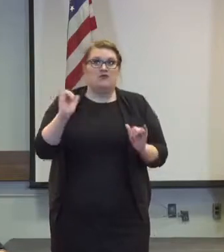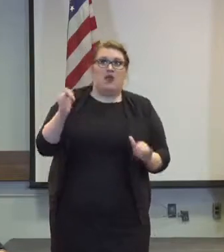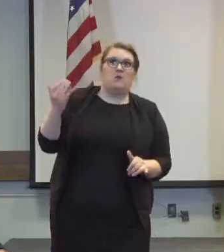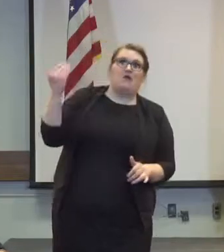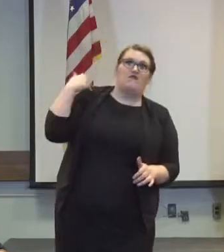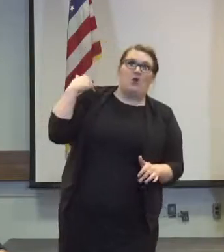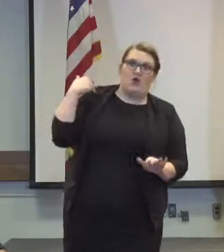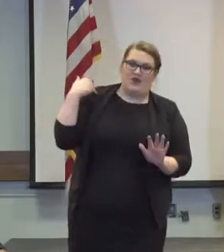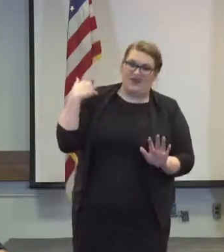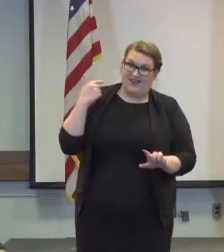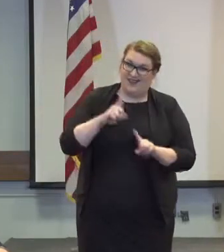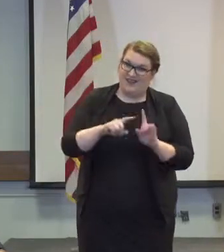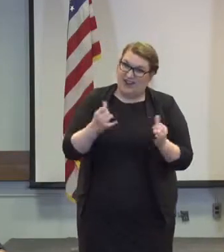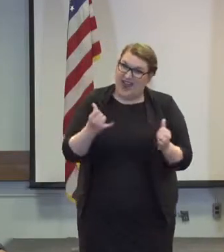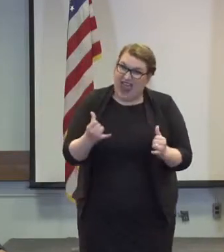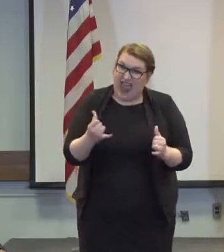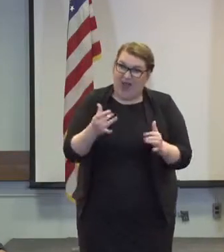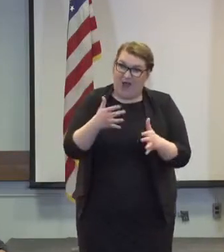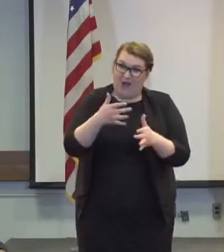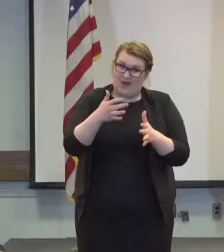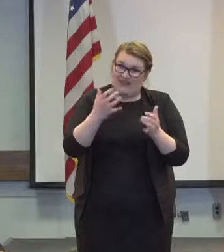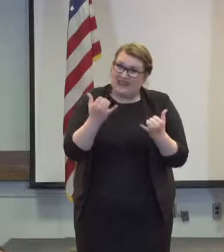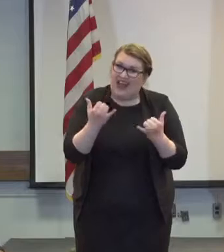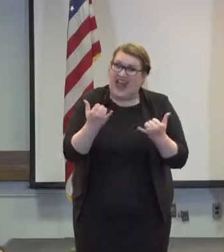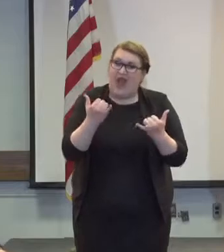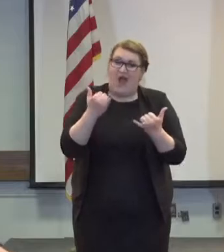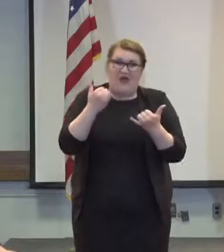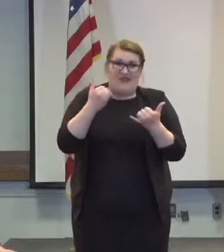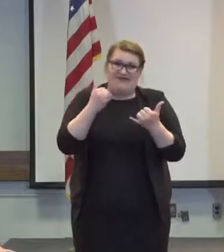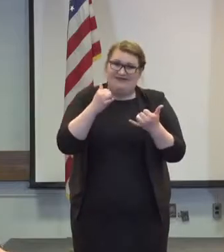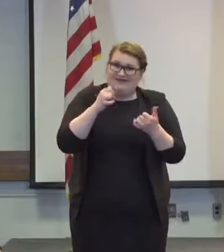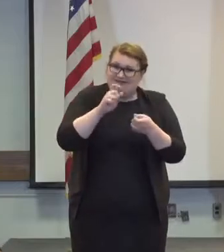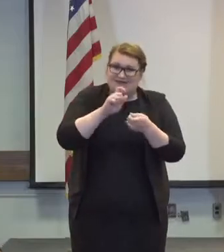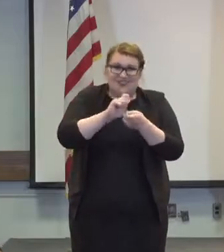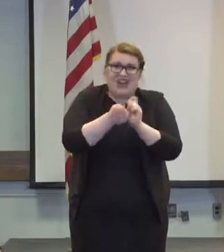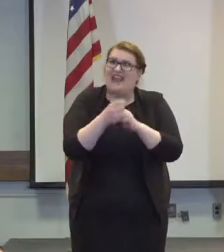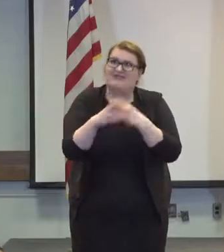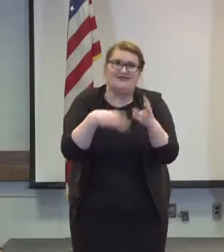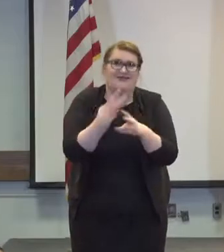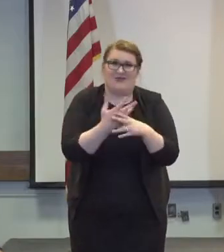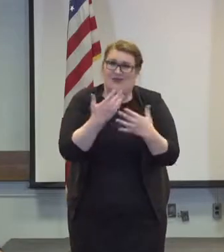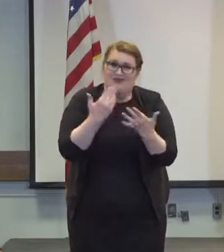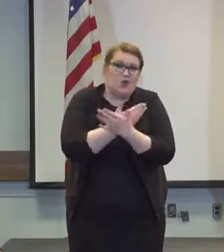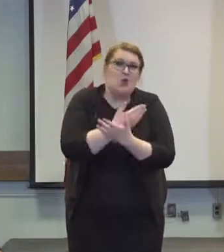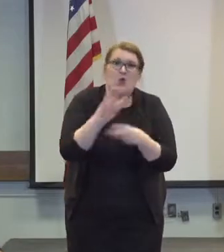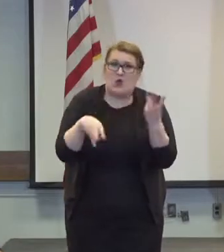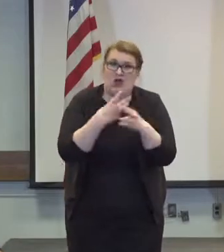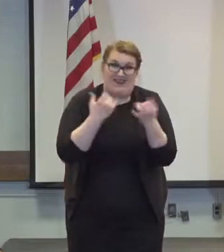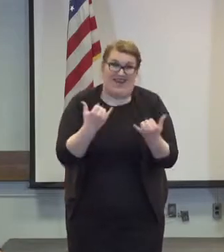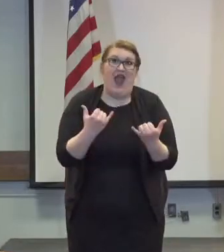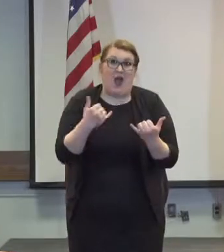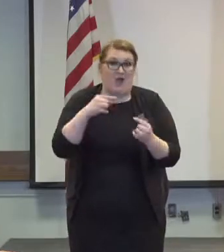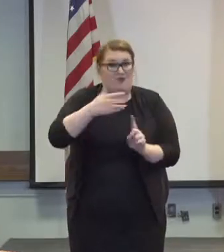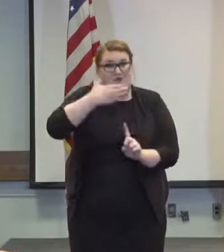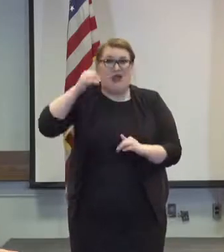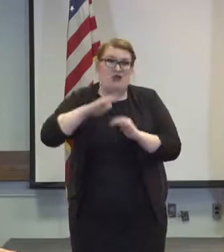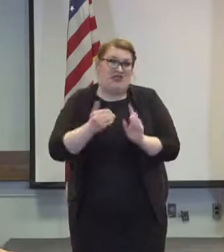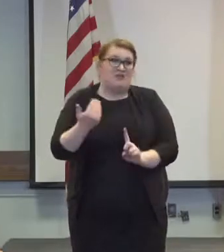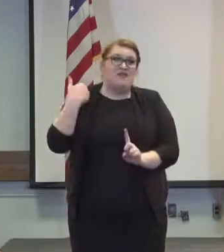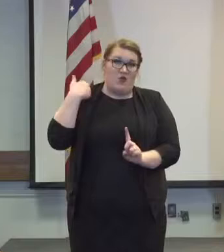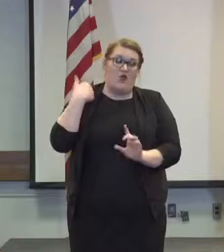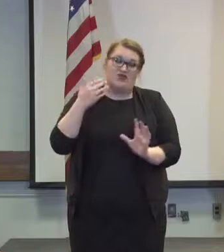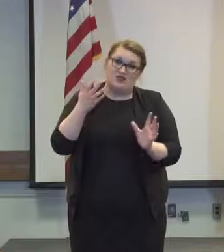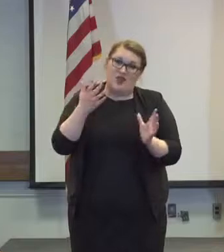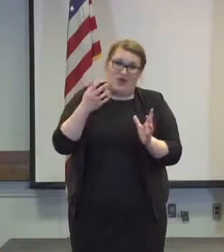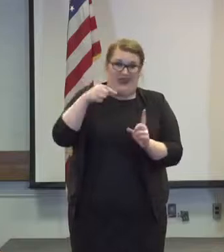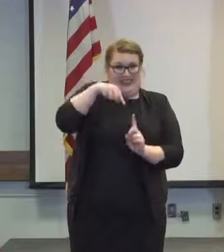one brief moment, this is a new world. And it's up, and in this case, we're in a better place than we were in the old world. So I would